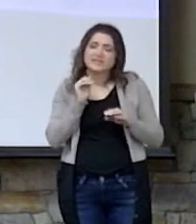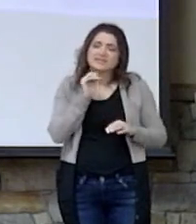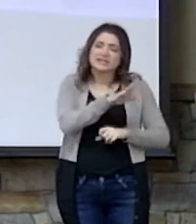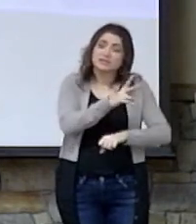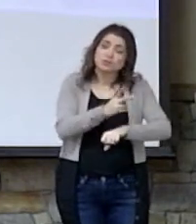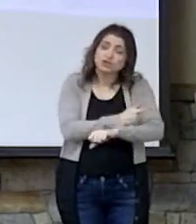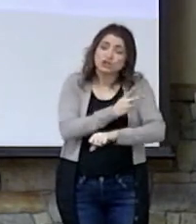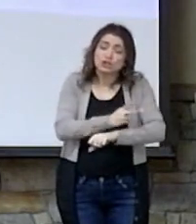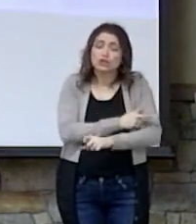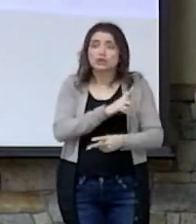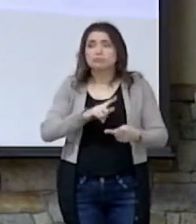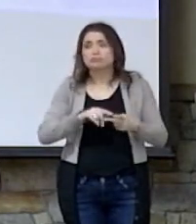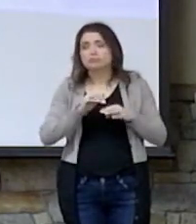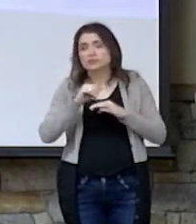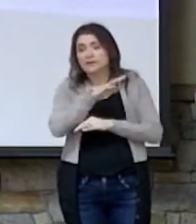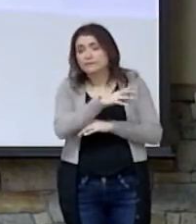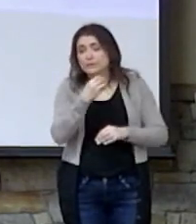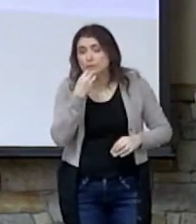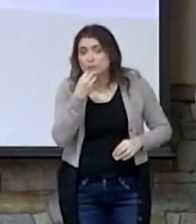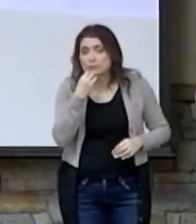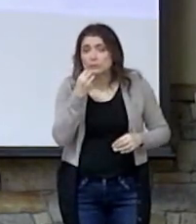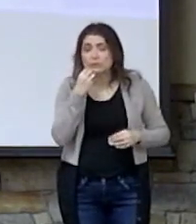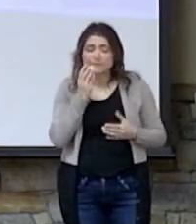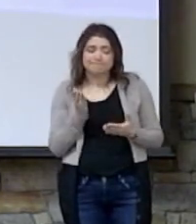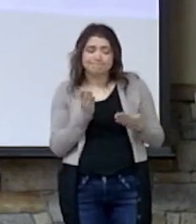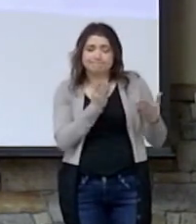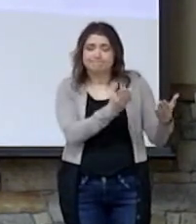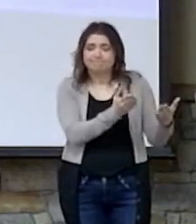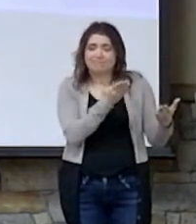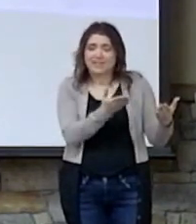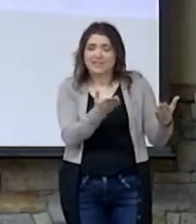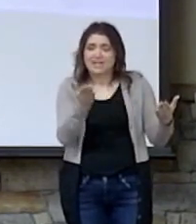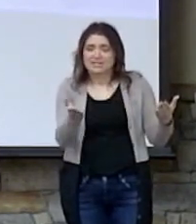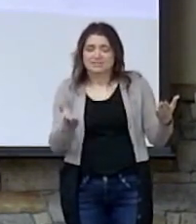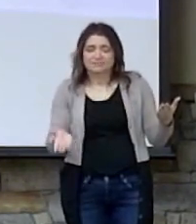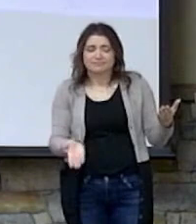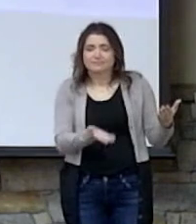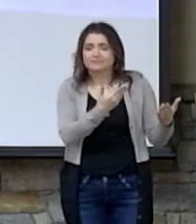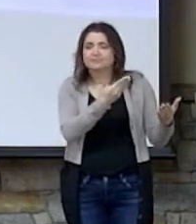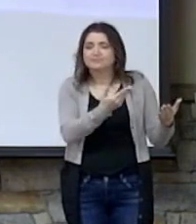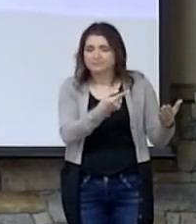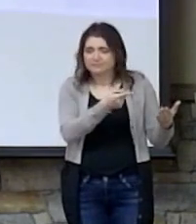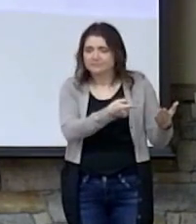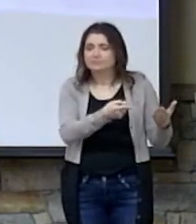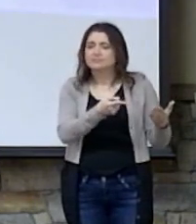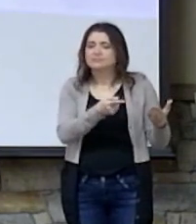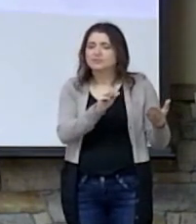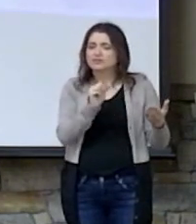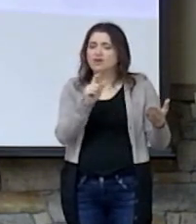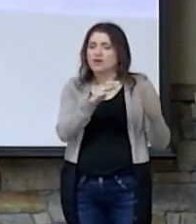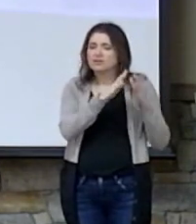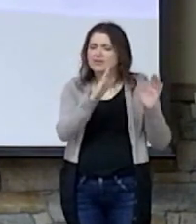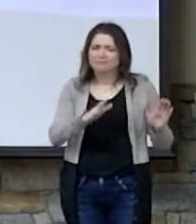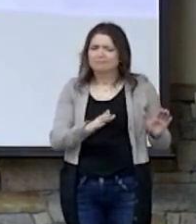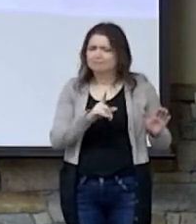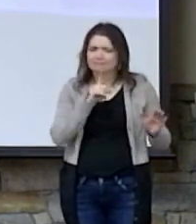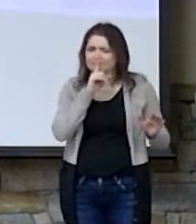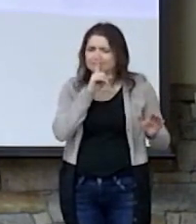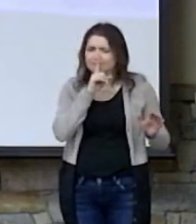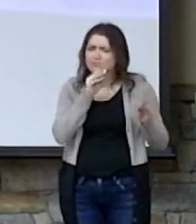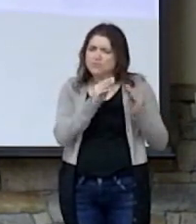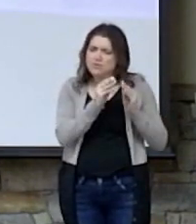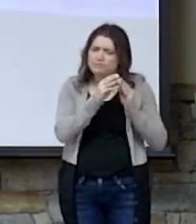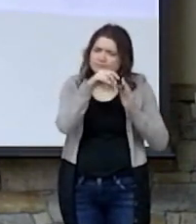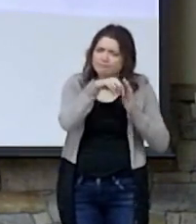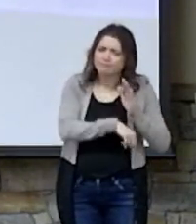and I want to take some food and I want to show kindness by giving these items to someone of Saul's house. But he didn't do that. He restored the